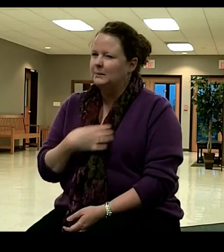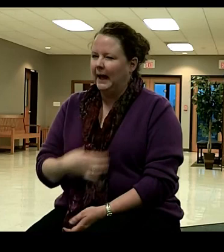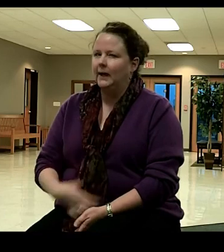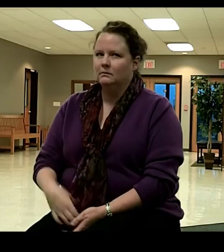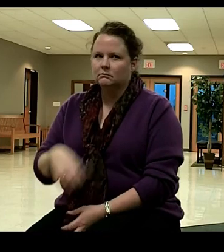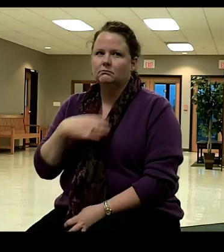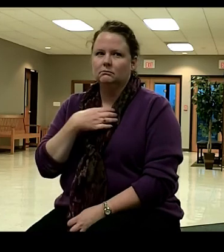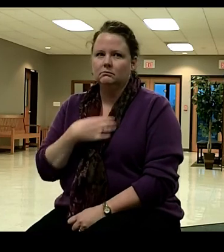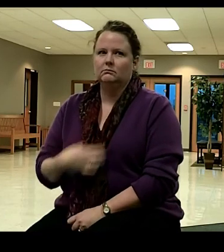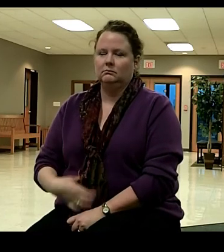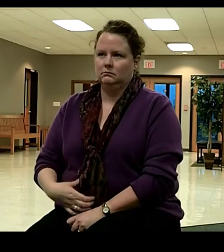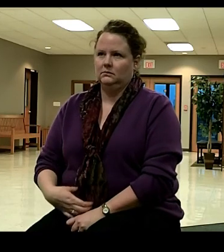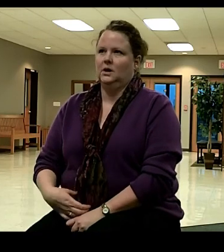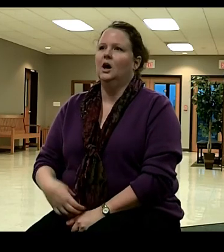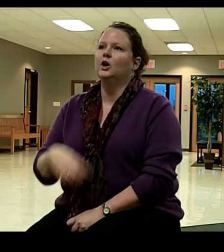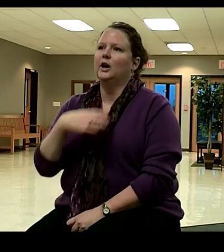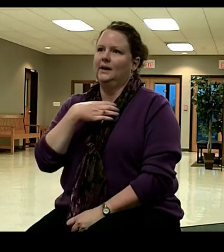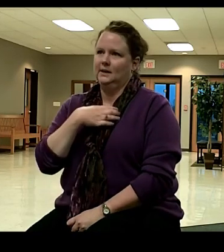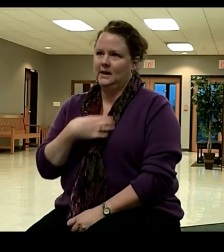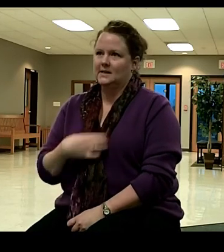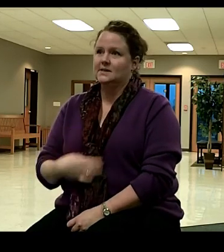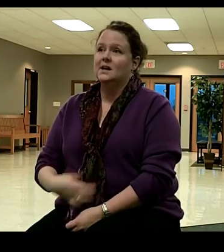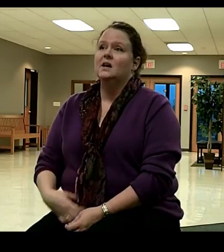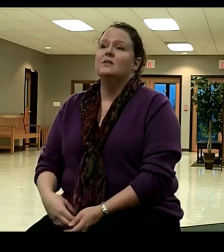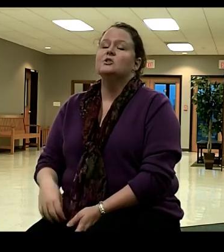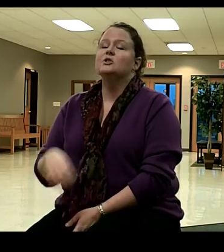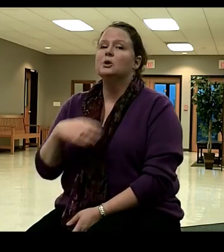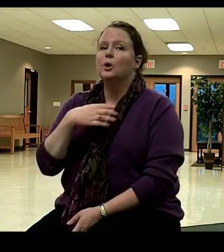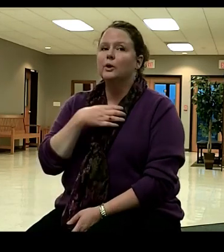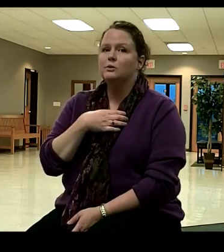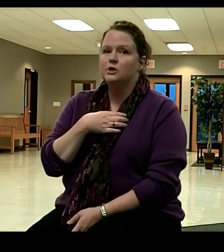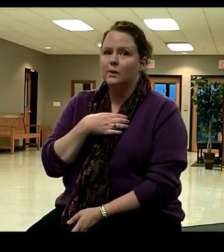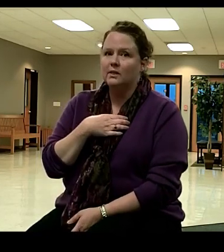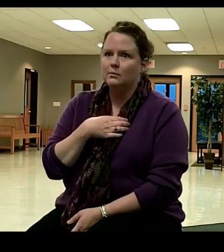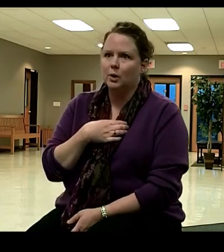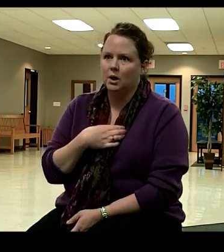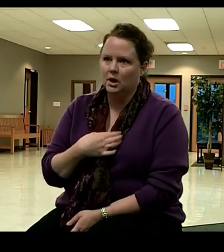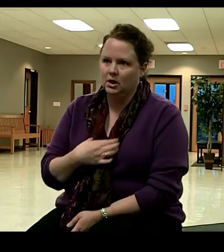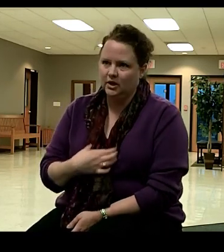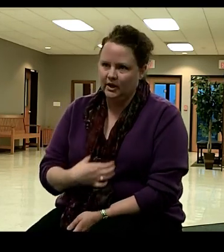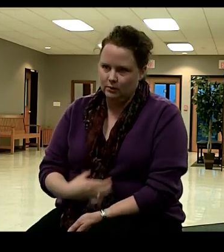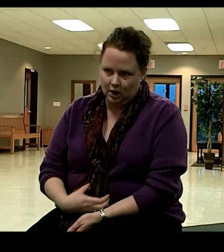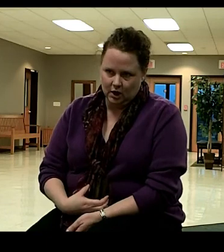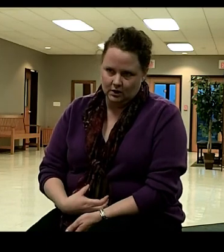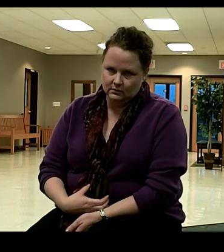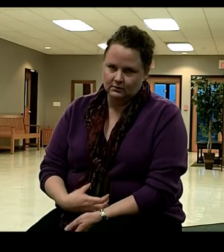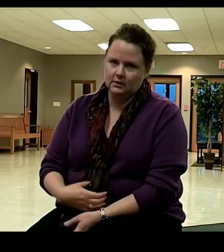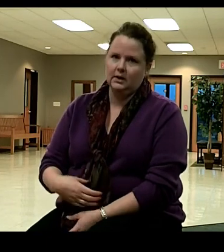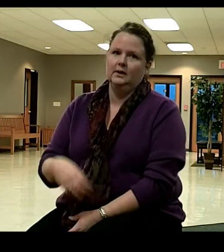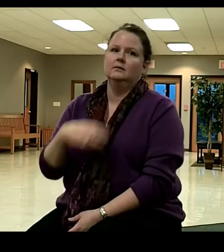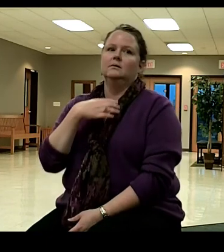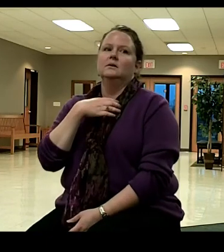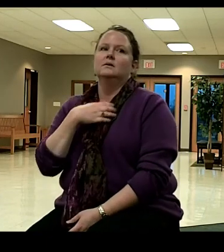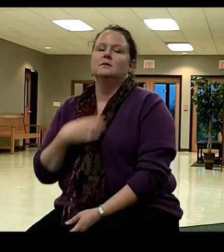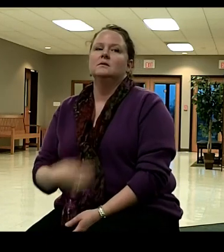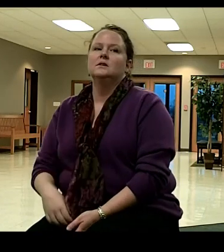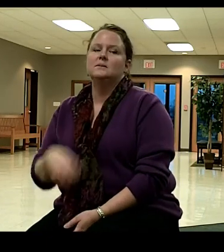bad. Hungry. Yes. The slower you do it, the more hungry you are. Okay. It depends